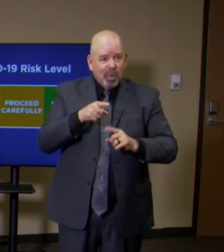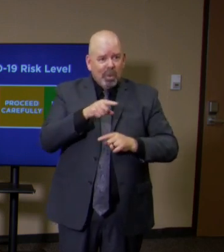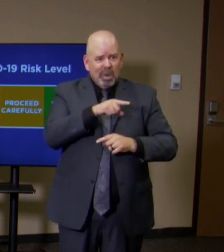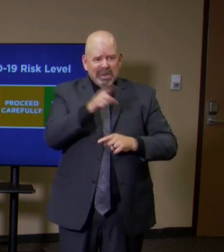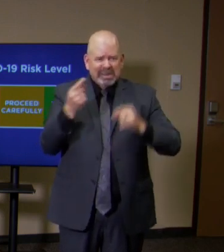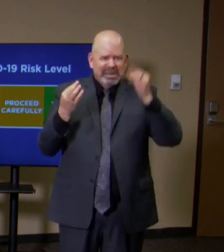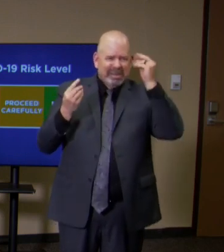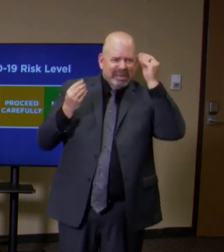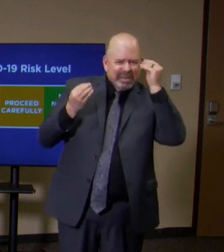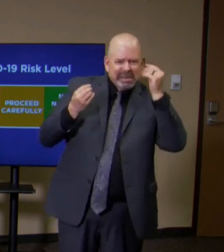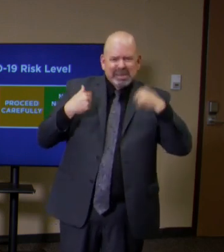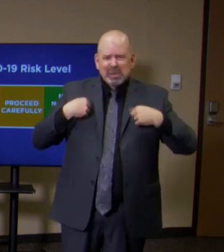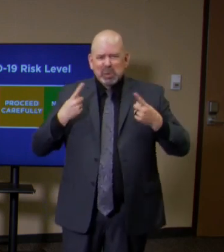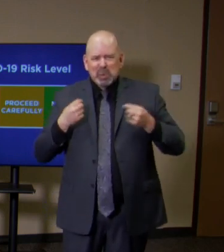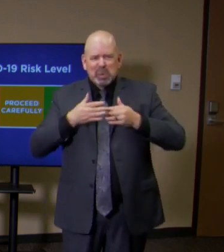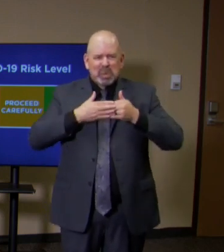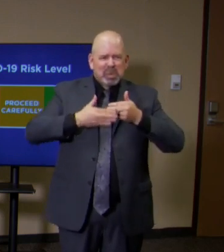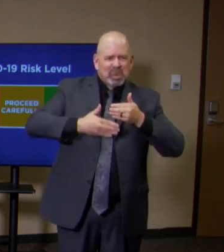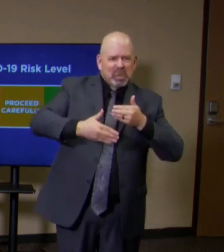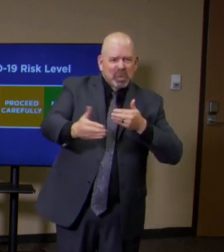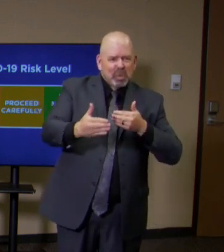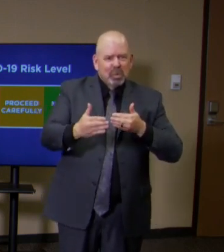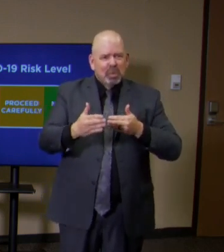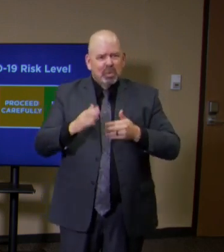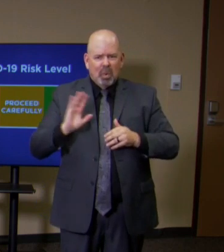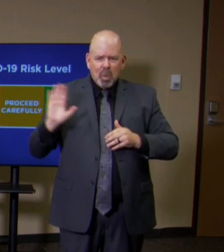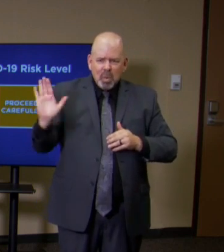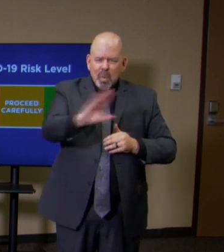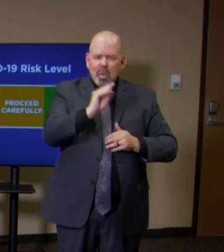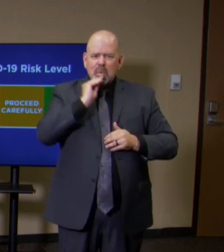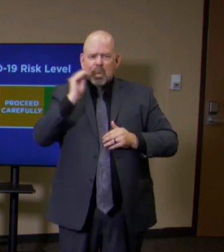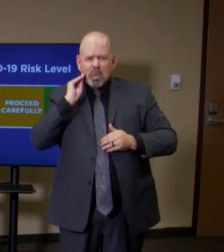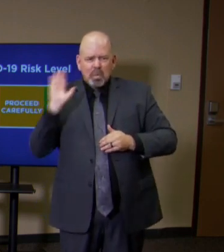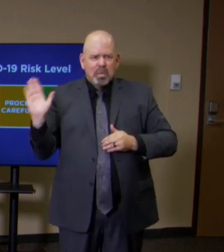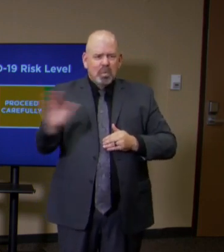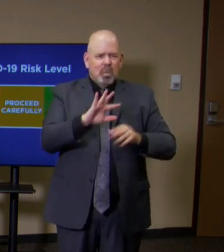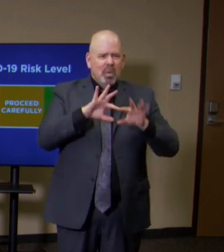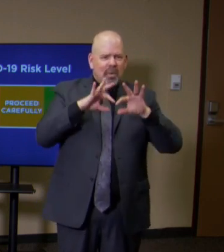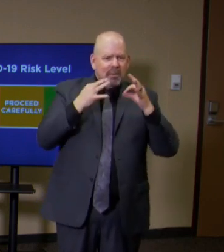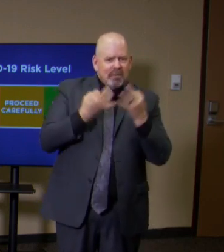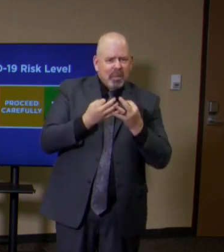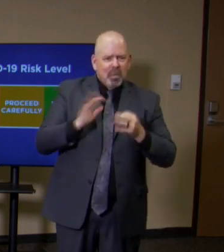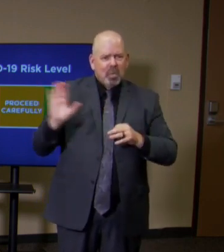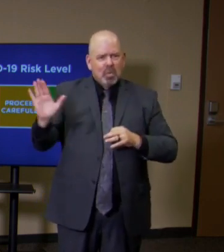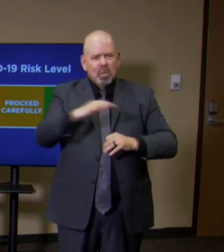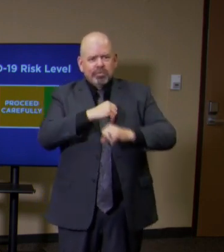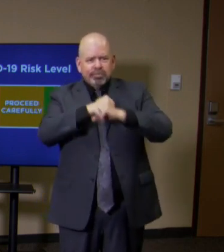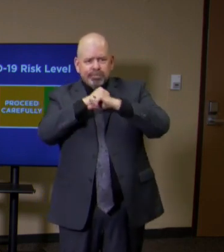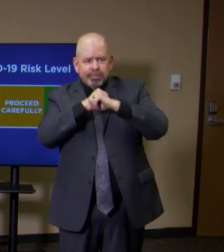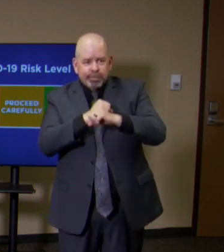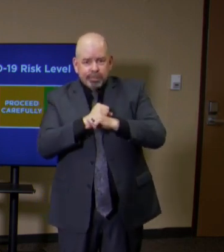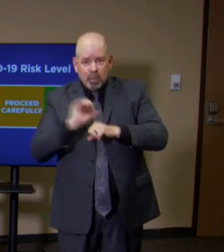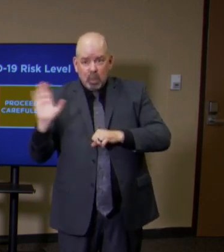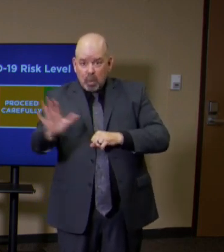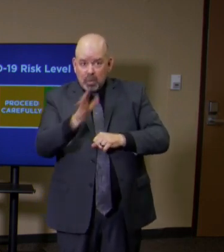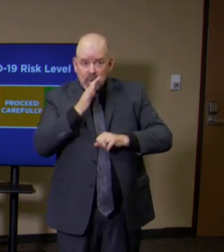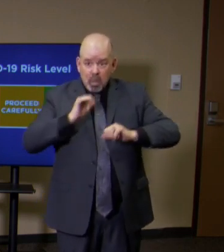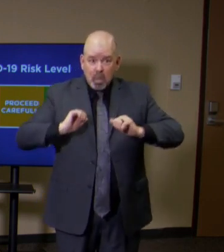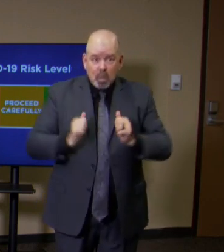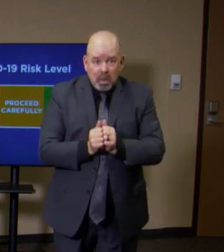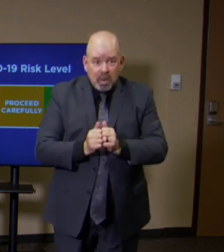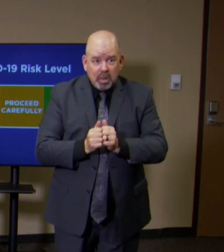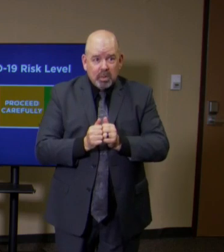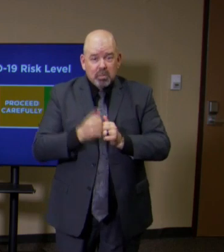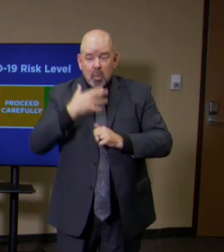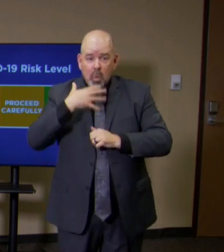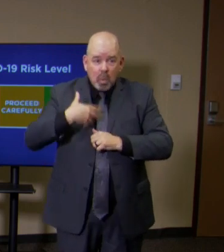that are vulnerable in your house and your community, right? If you're taking food every day to mama, or if mama lives with you, you might want to treat, or you do,